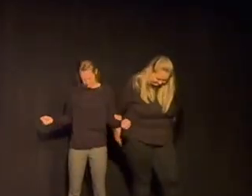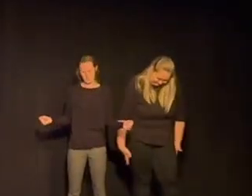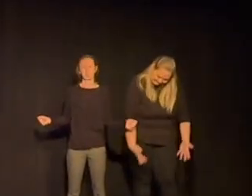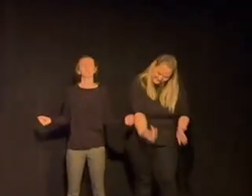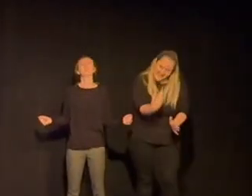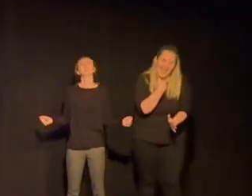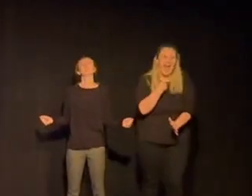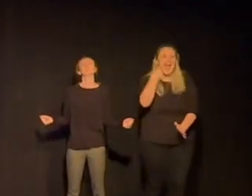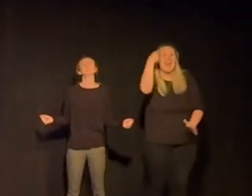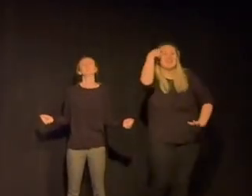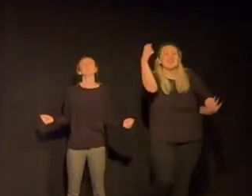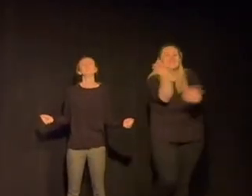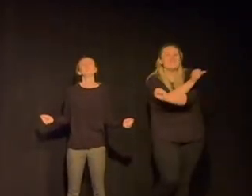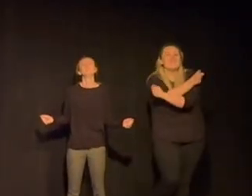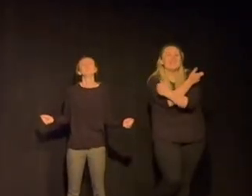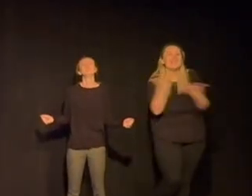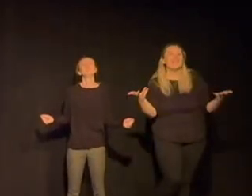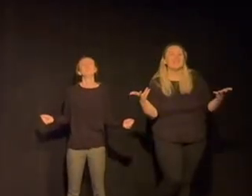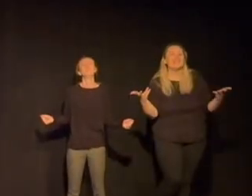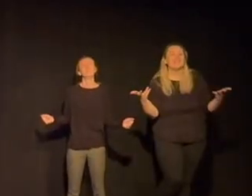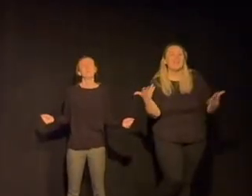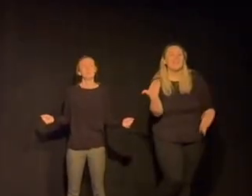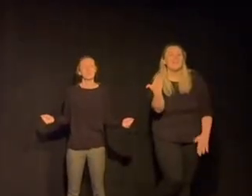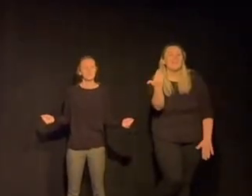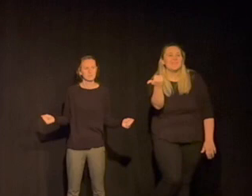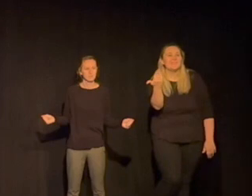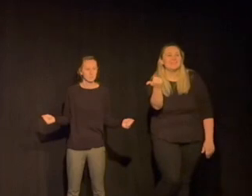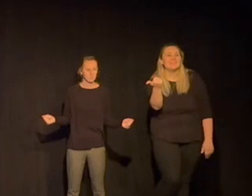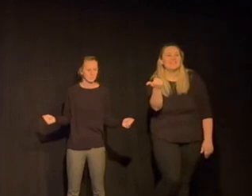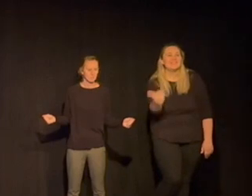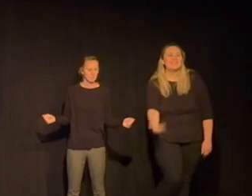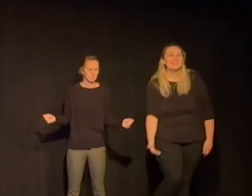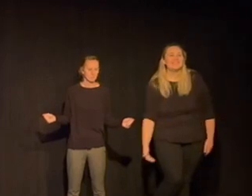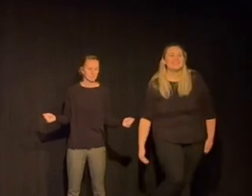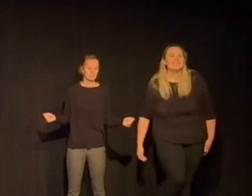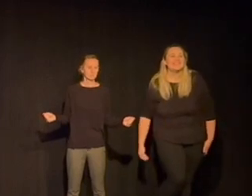I thought of everything. 15.